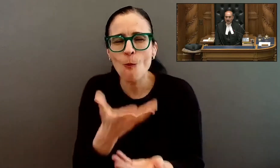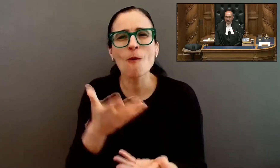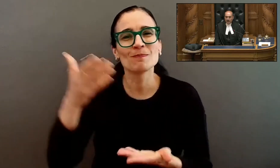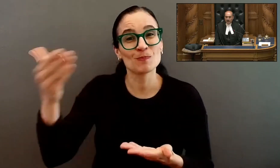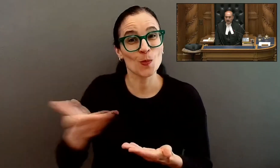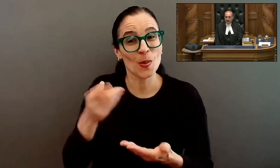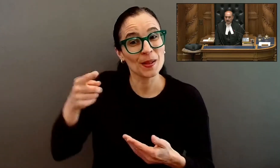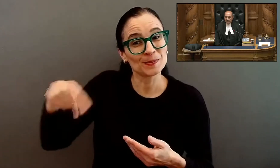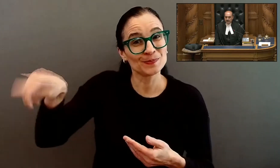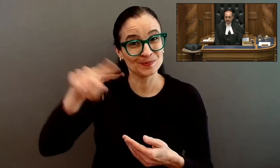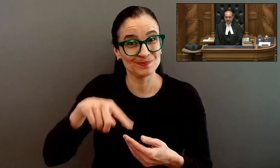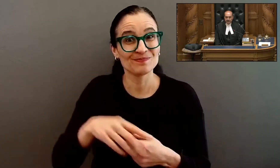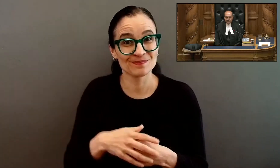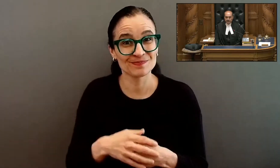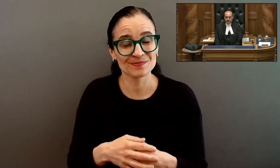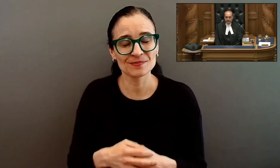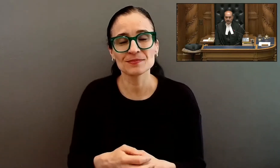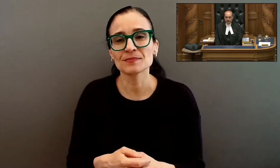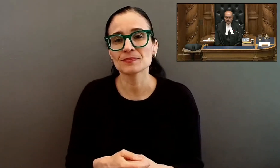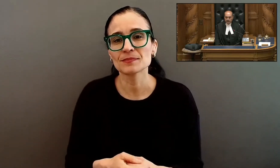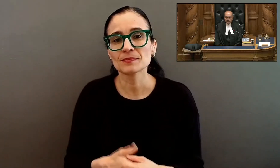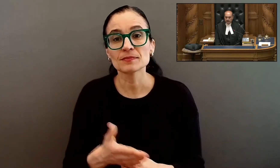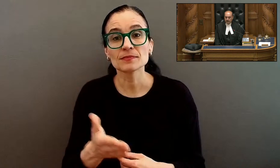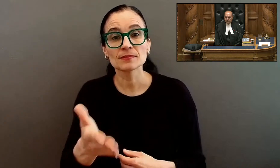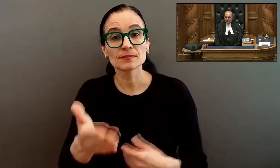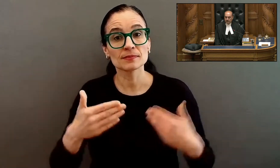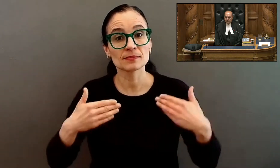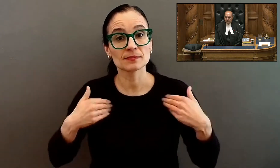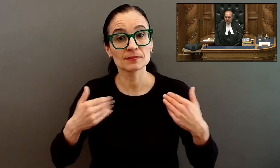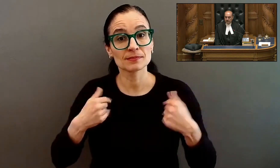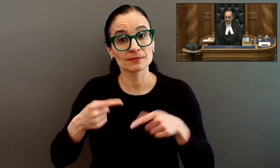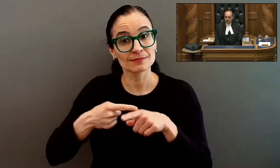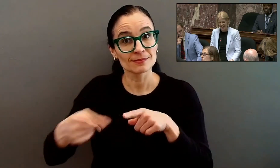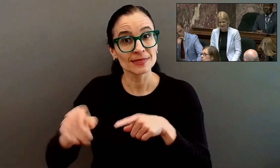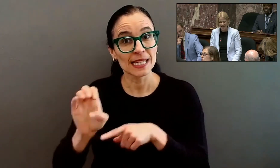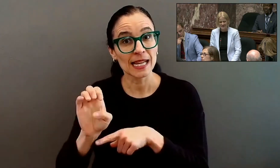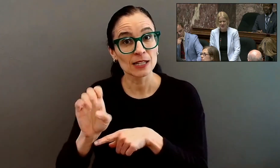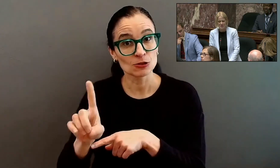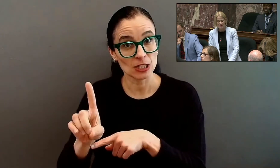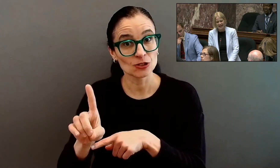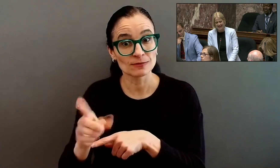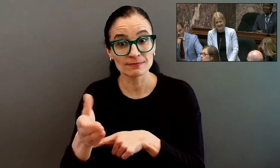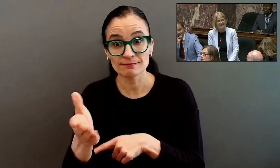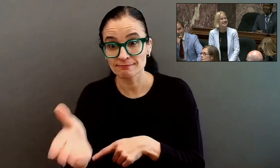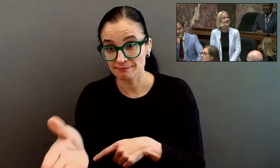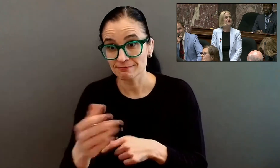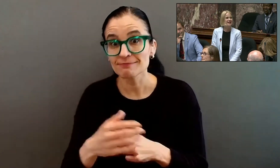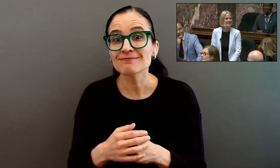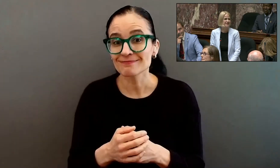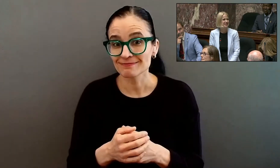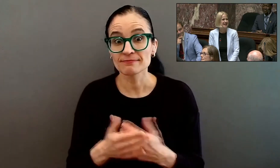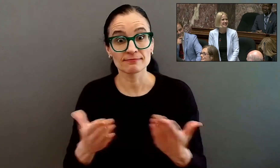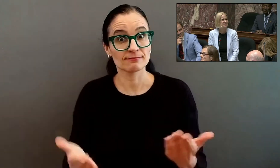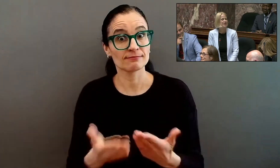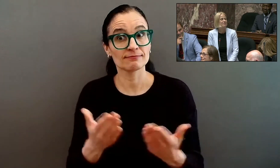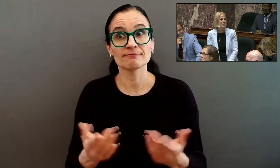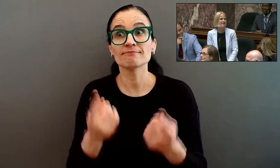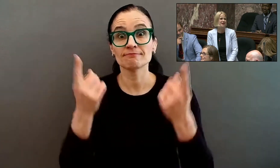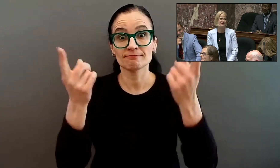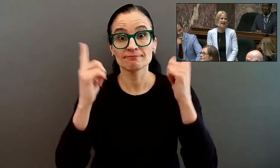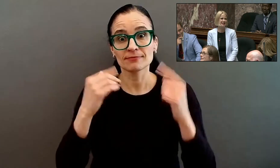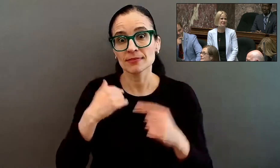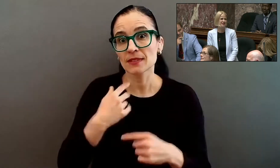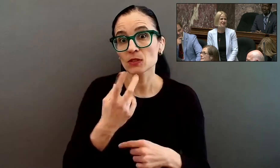welcome. Minister of Education. Thank you, Honourable Speaker. In the legislature today, we have two classes, grade 7 classes from